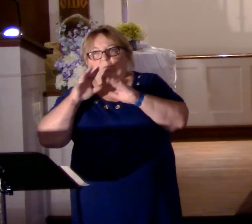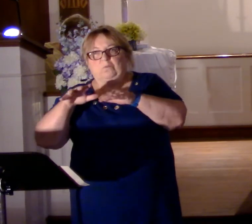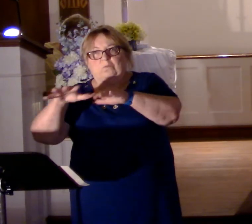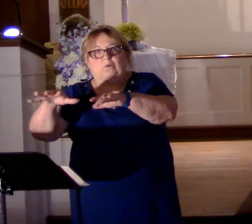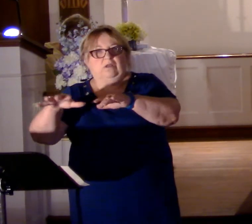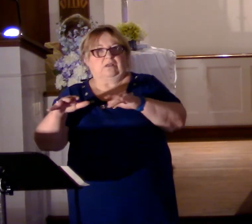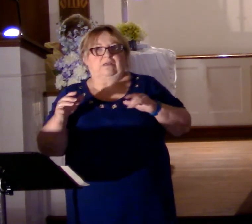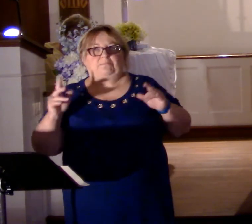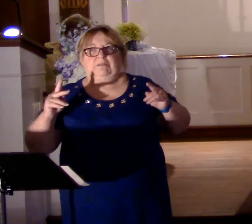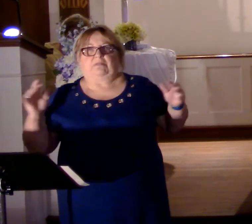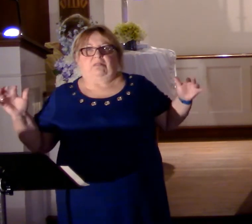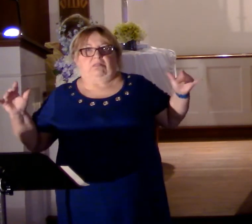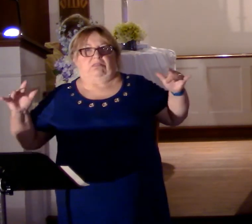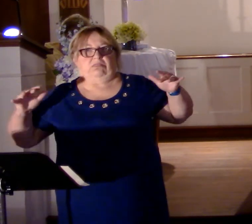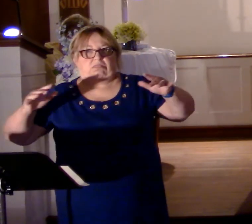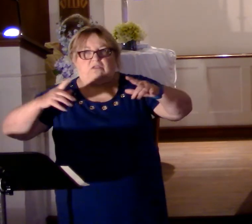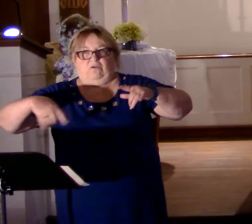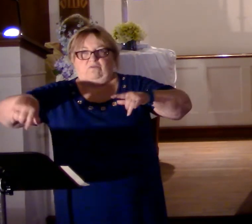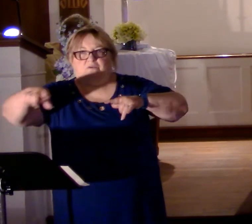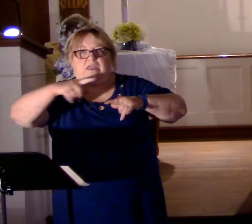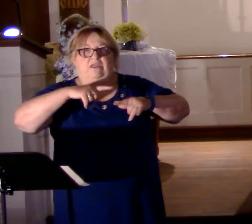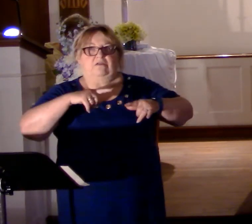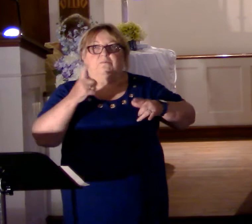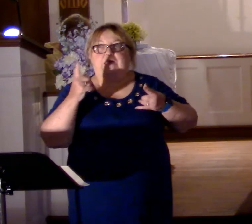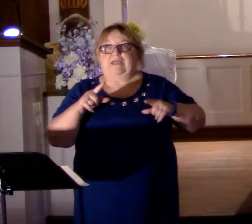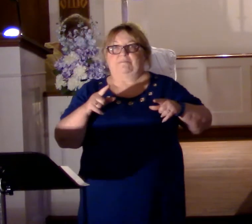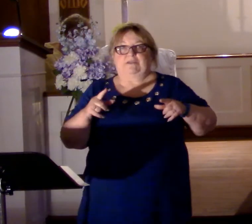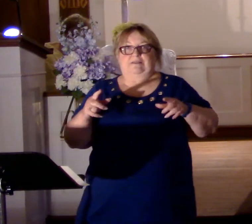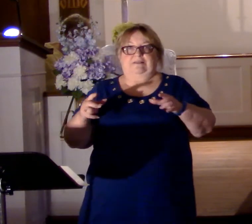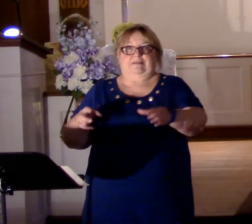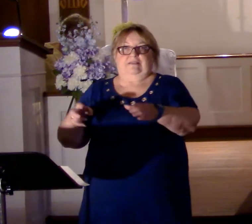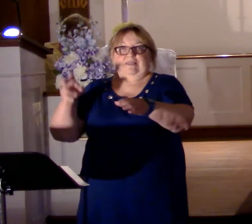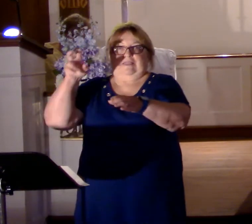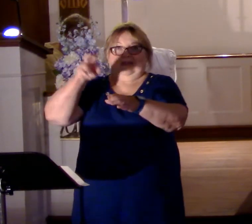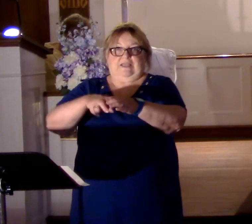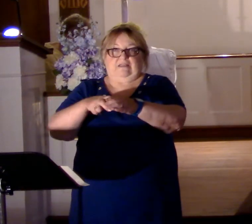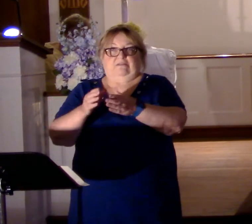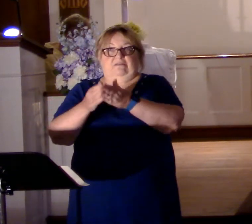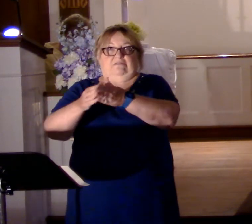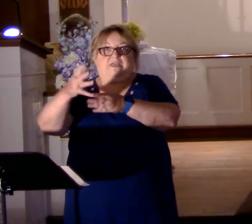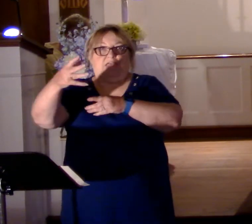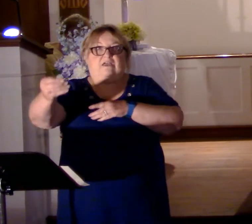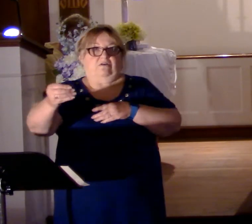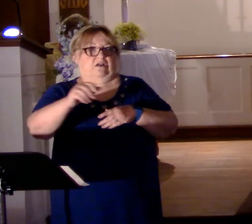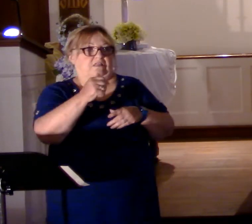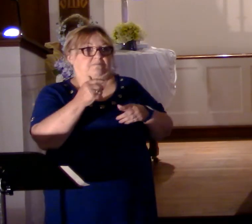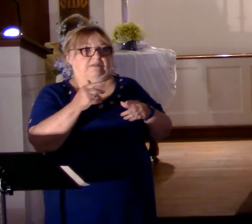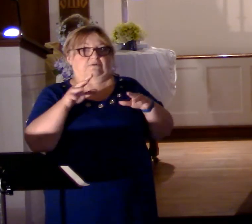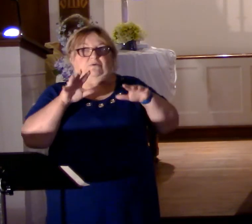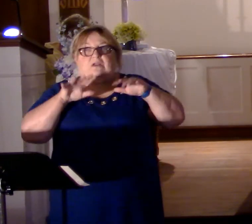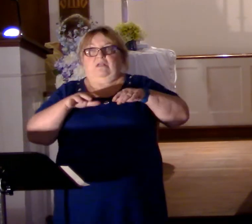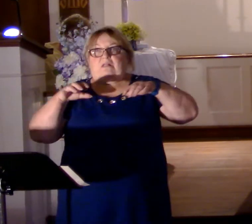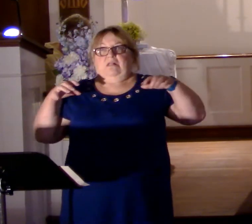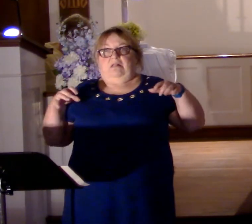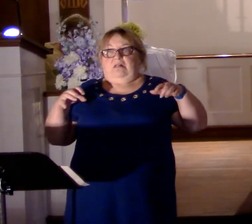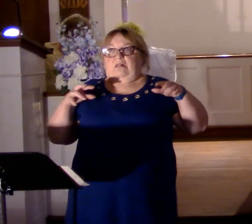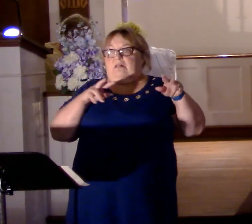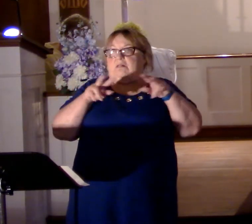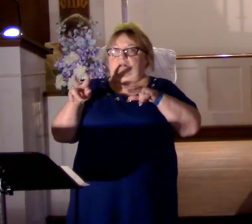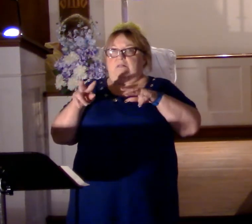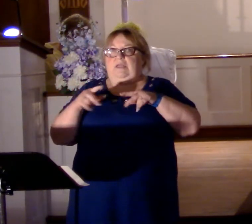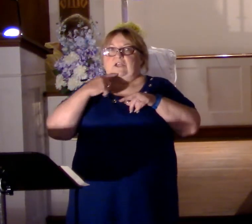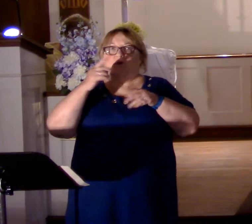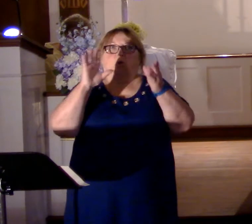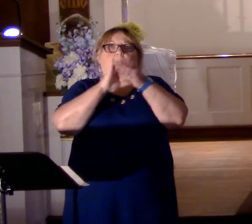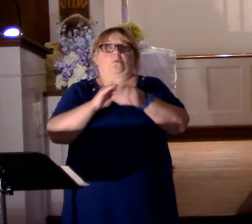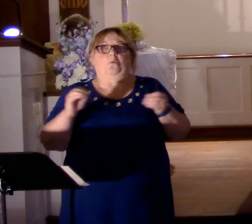large crowds gathered around him that he got into a boat and sat in it, while all the people stood on the shore. Then he